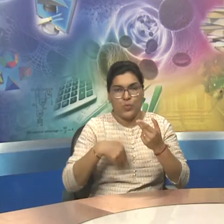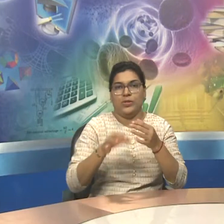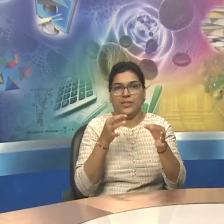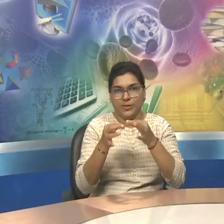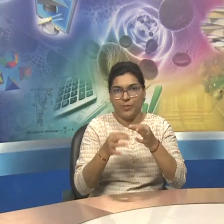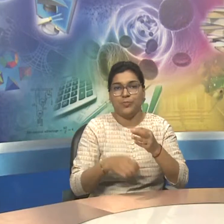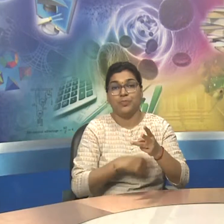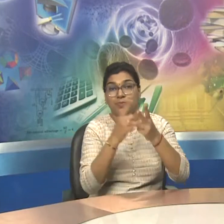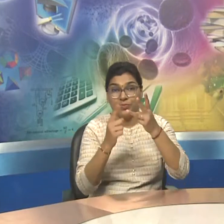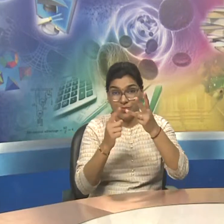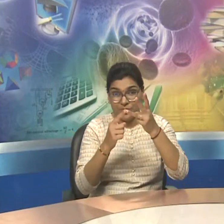Third is